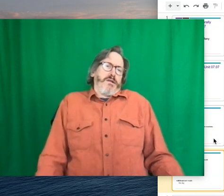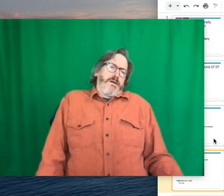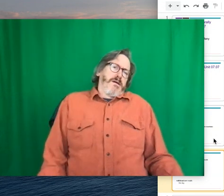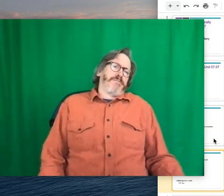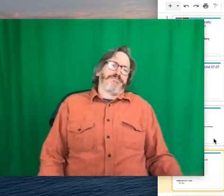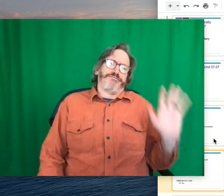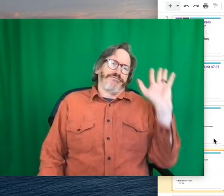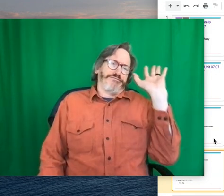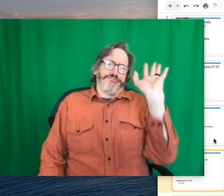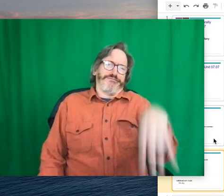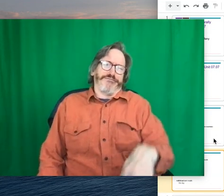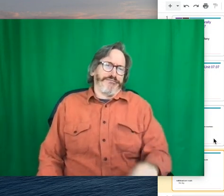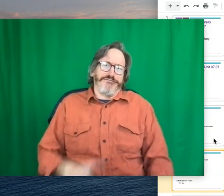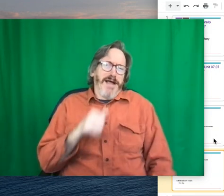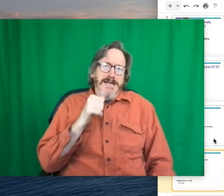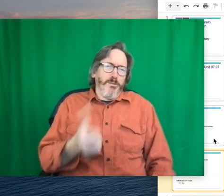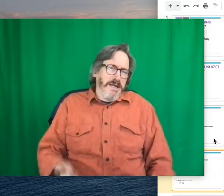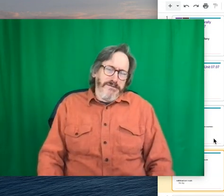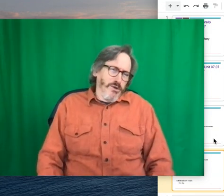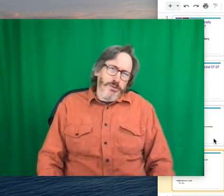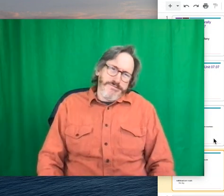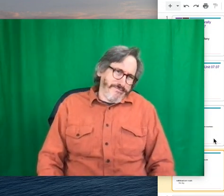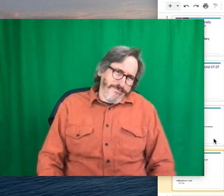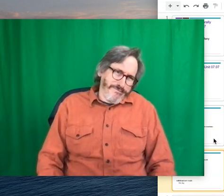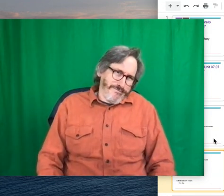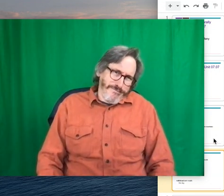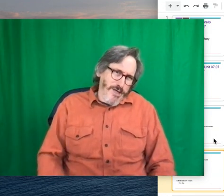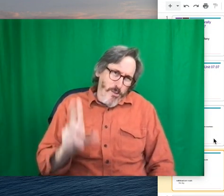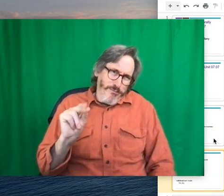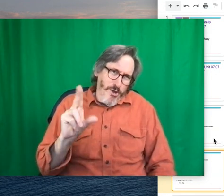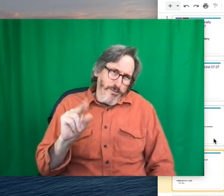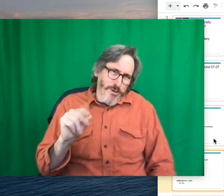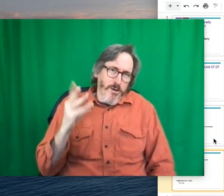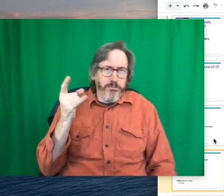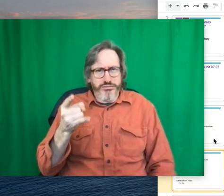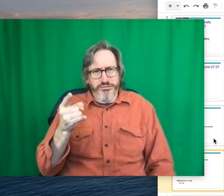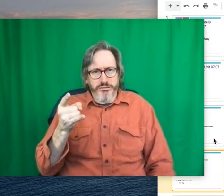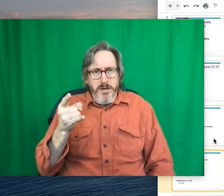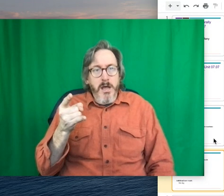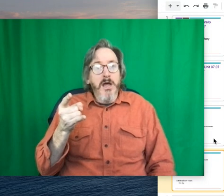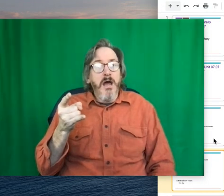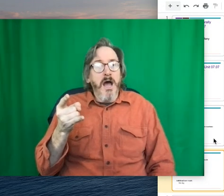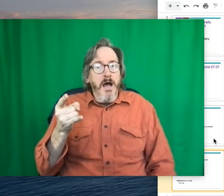bull. I don't believe you. No.